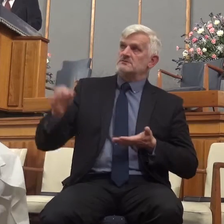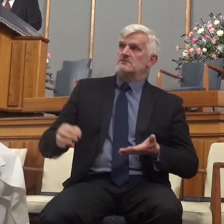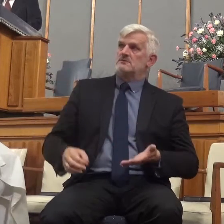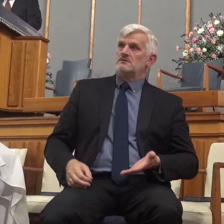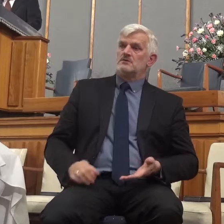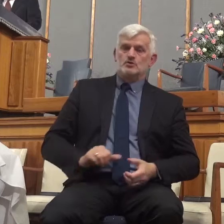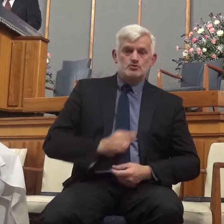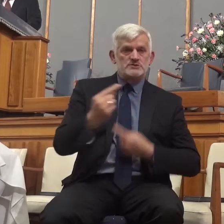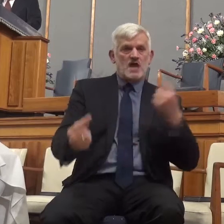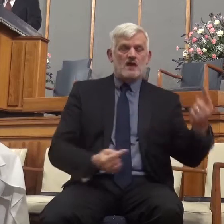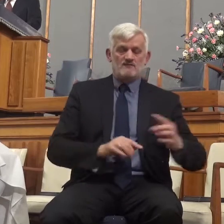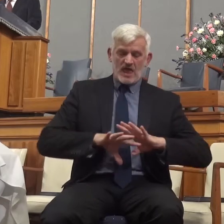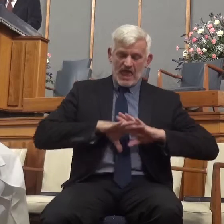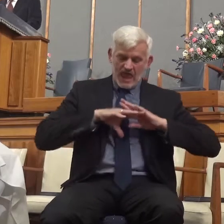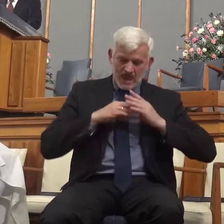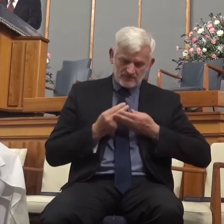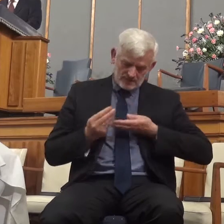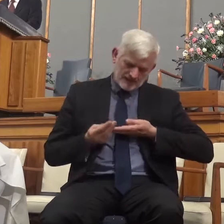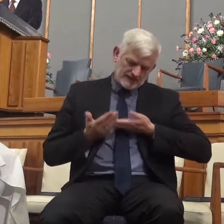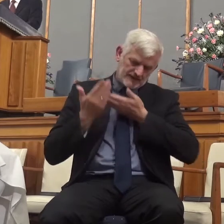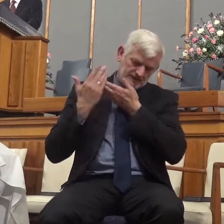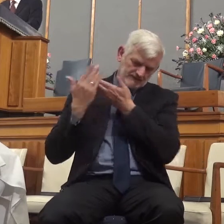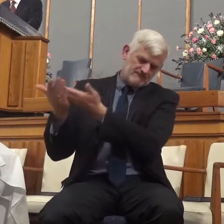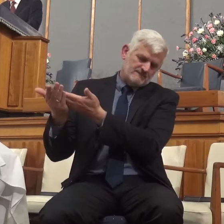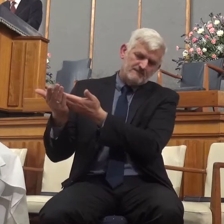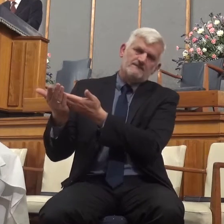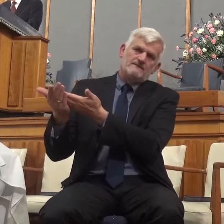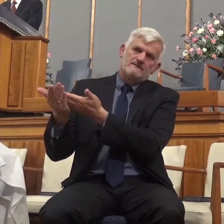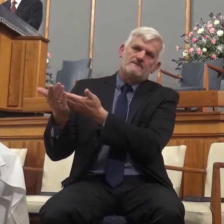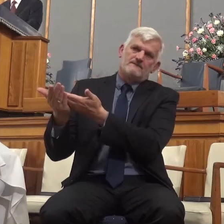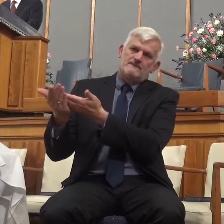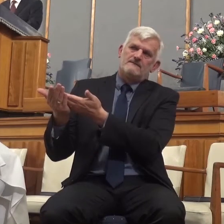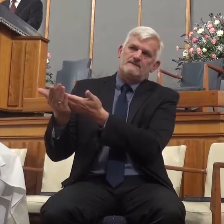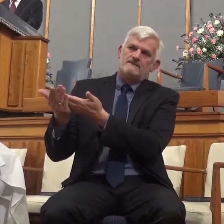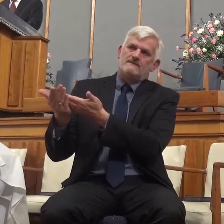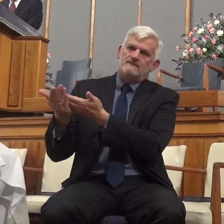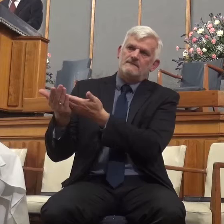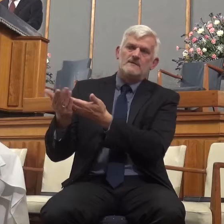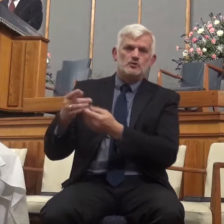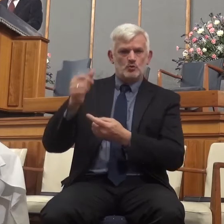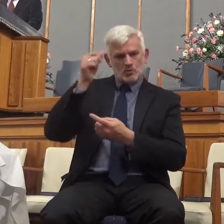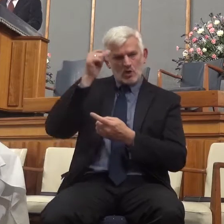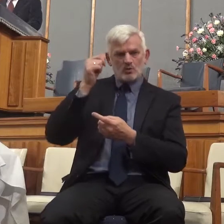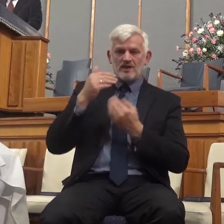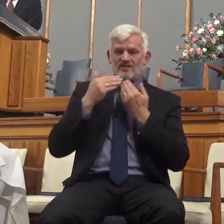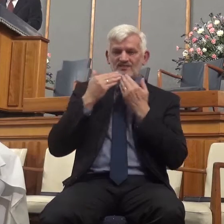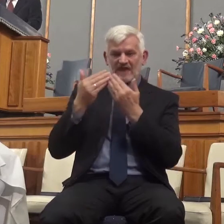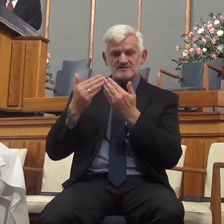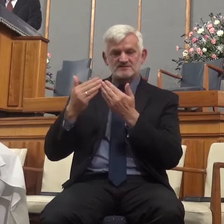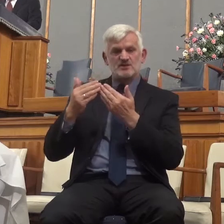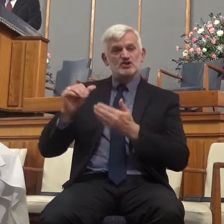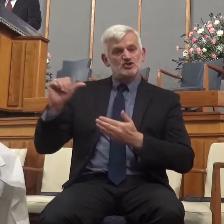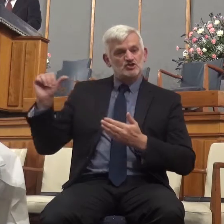Give yourself entirely over to him. Give all that debt of thanks that